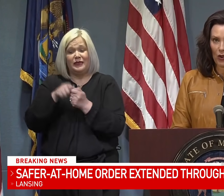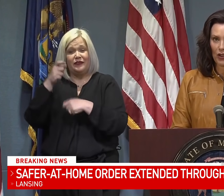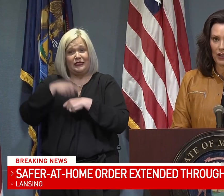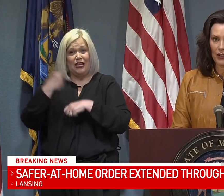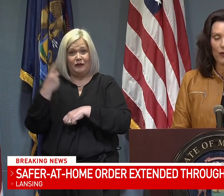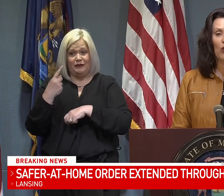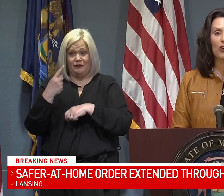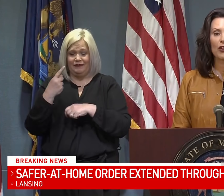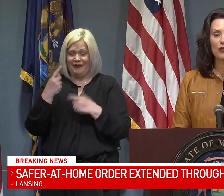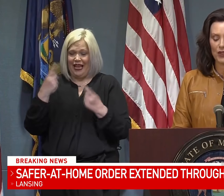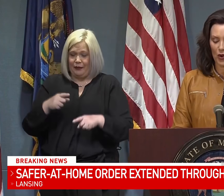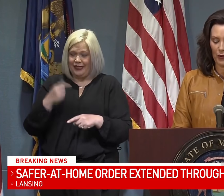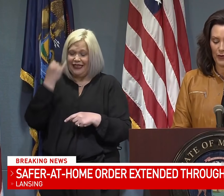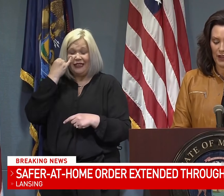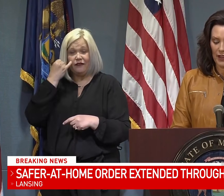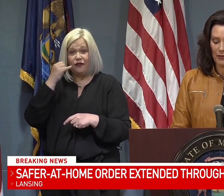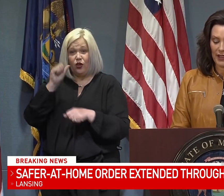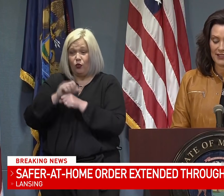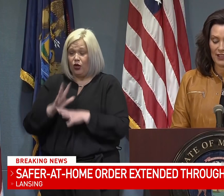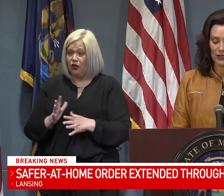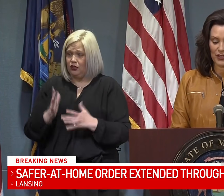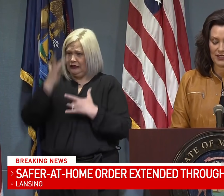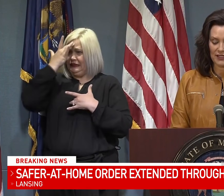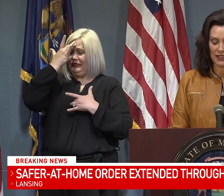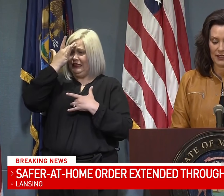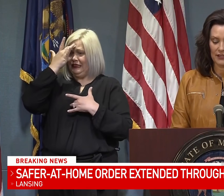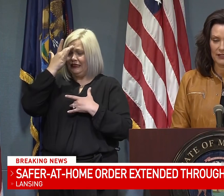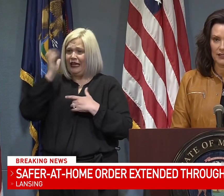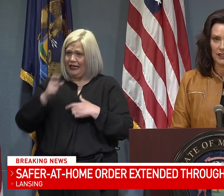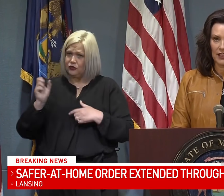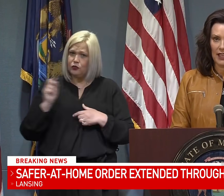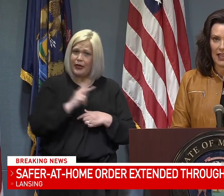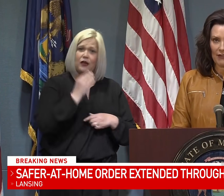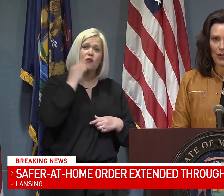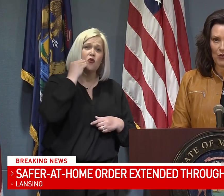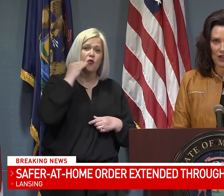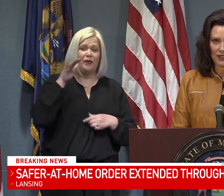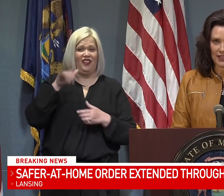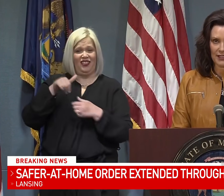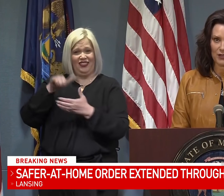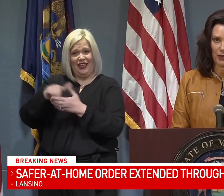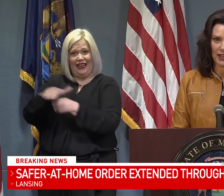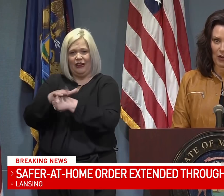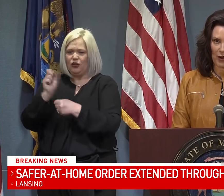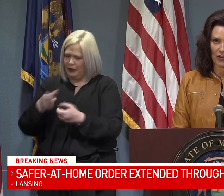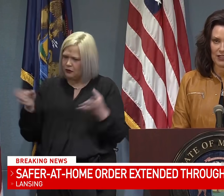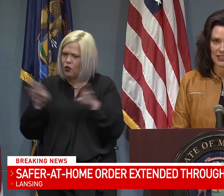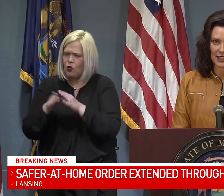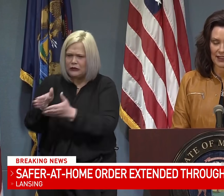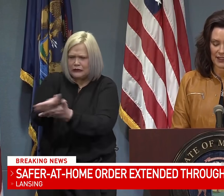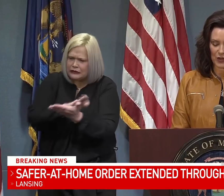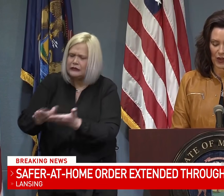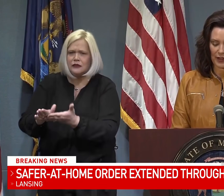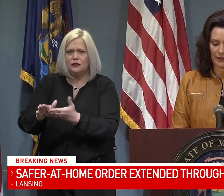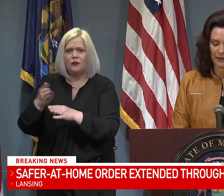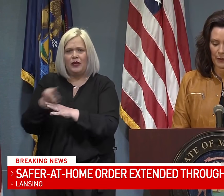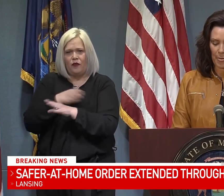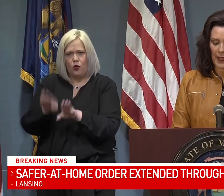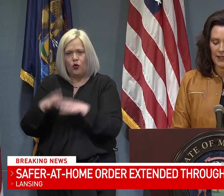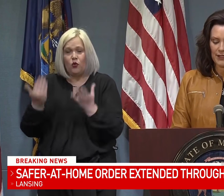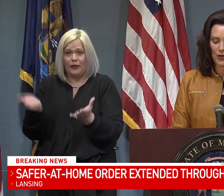if a worker goes home because he or she is sick. Every one of us has to play our part to get this